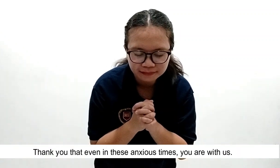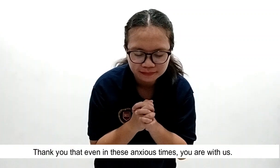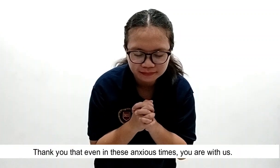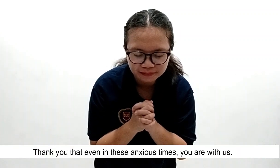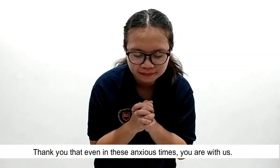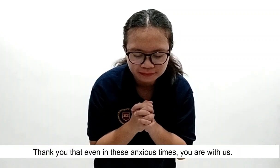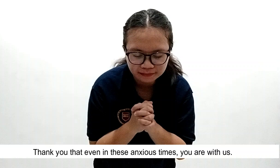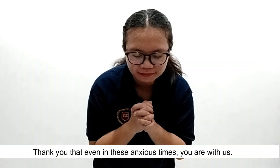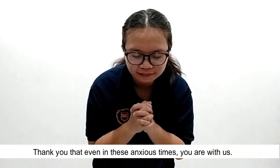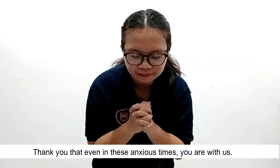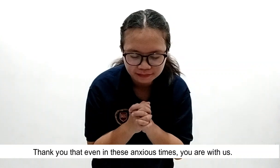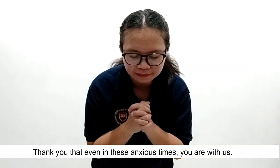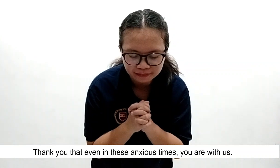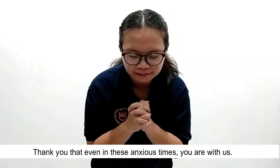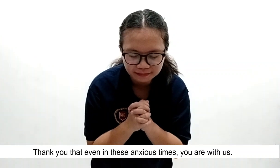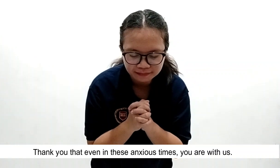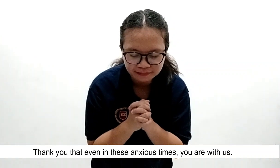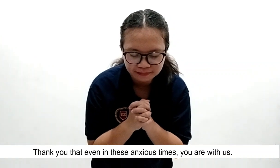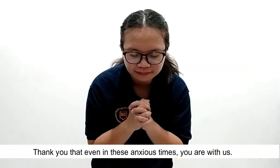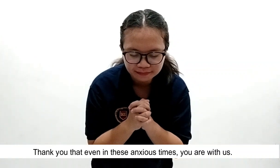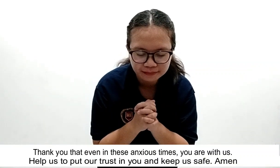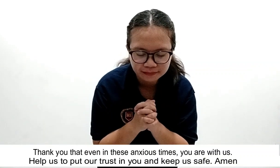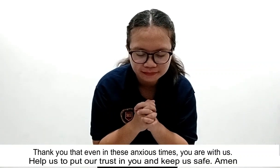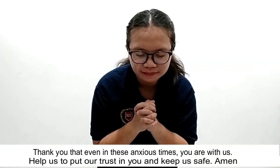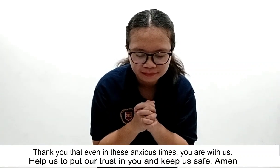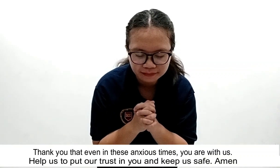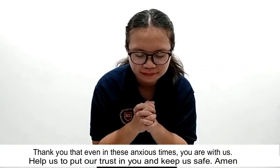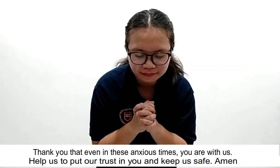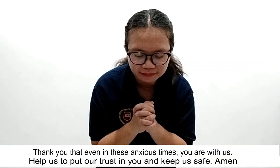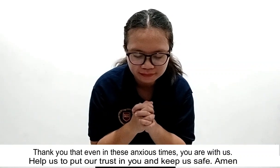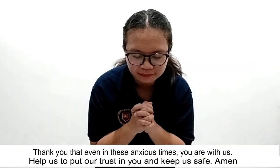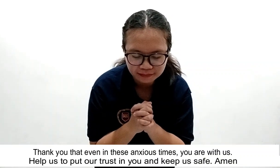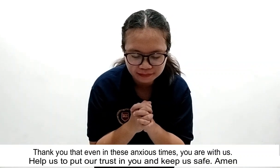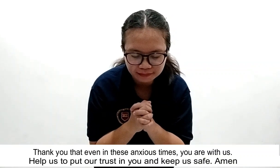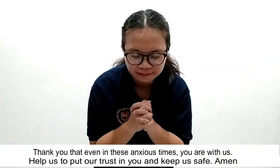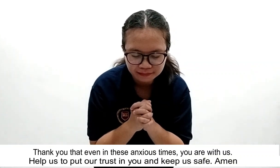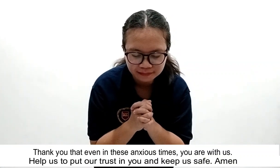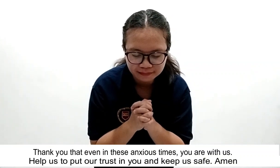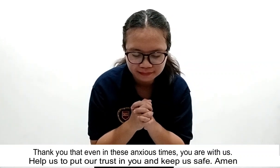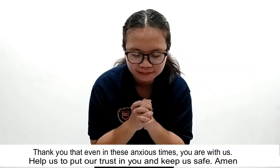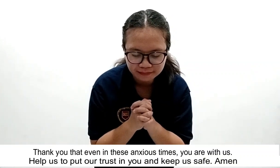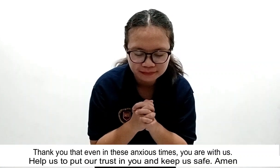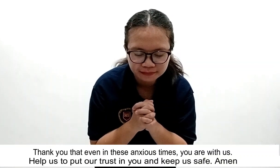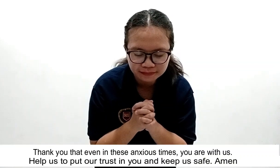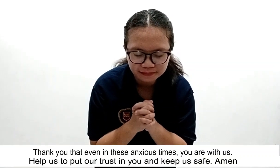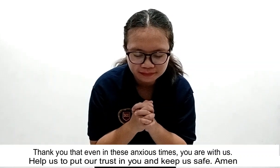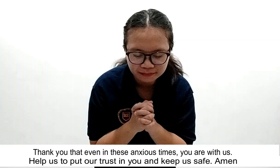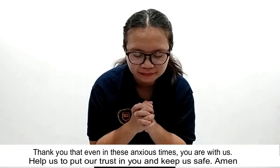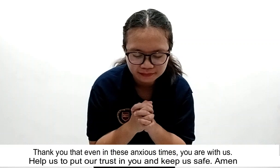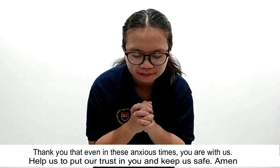anxious times you are with us help us to put our trust in you and keep us safe